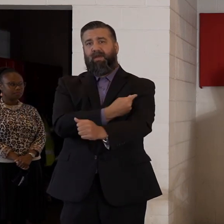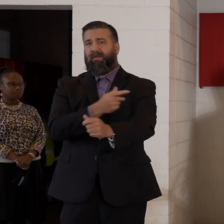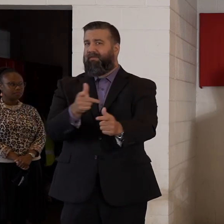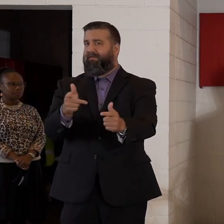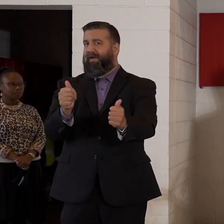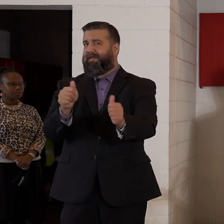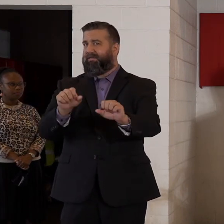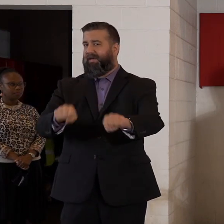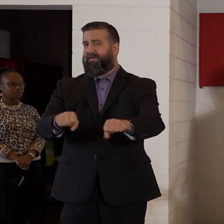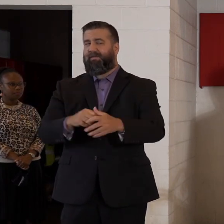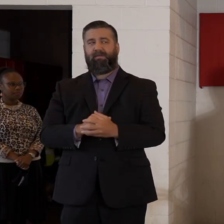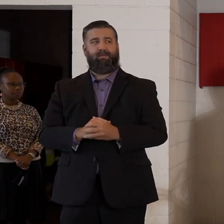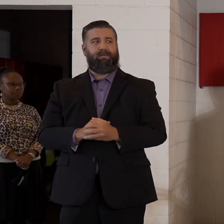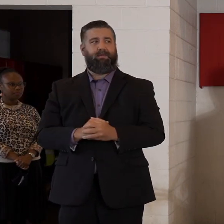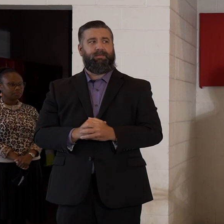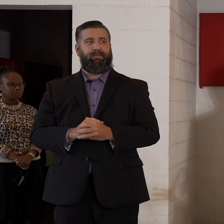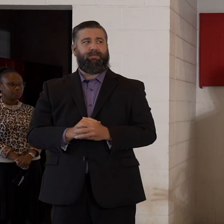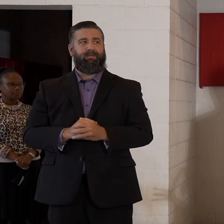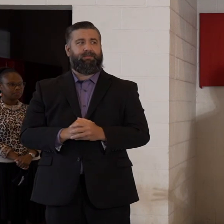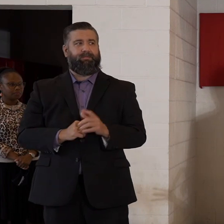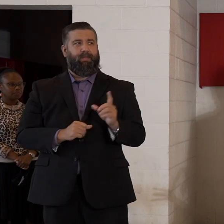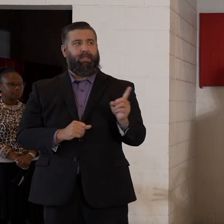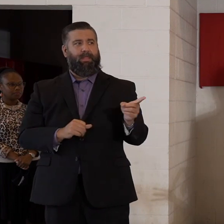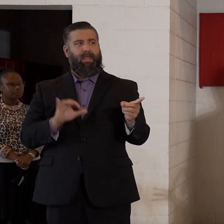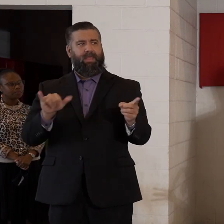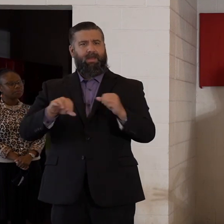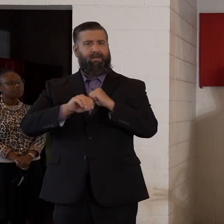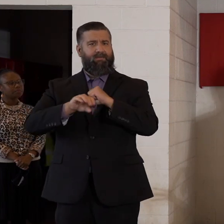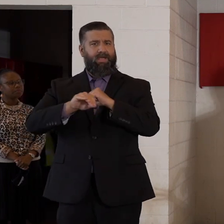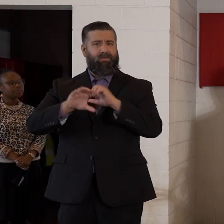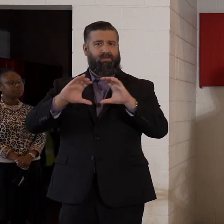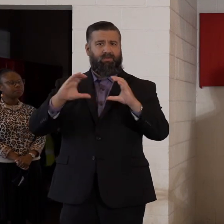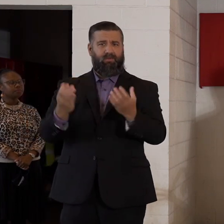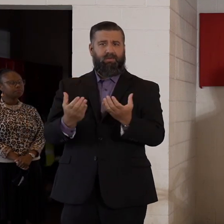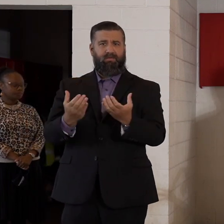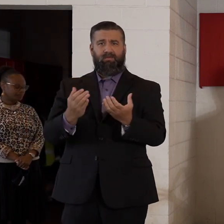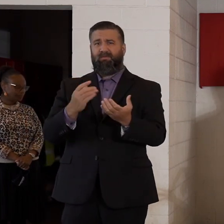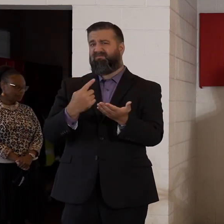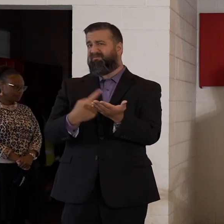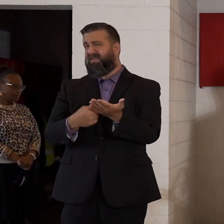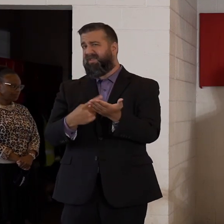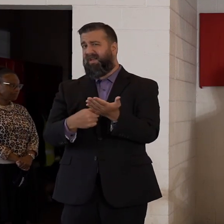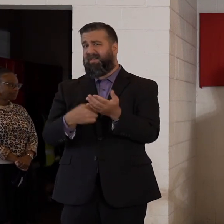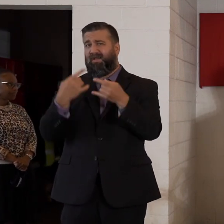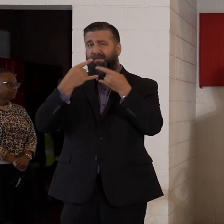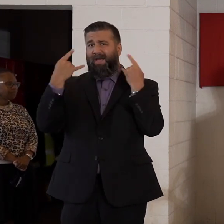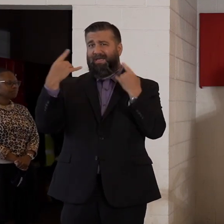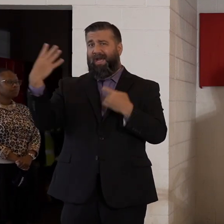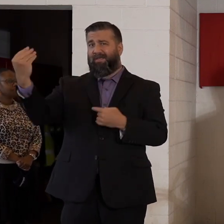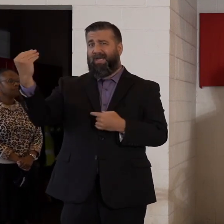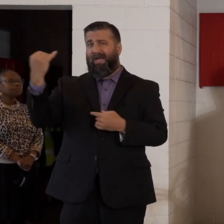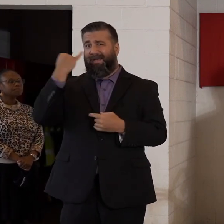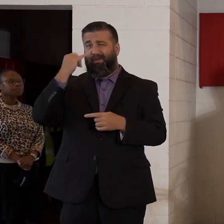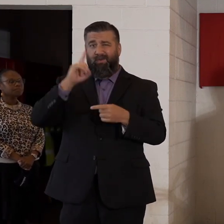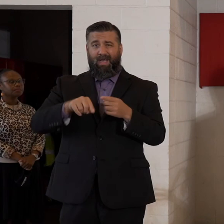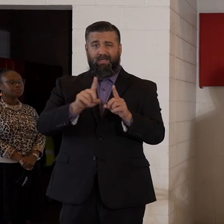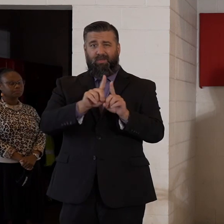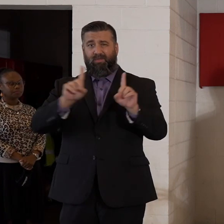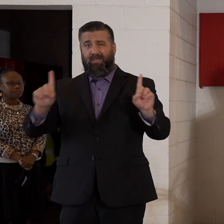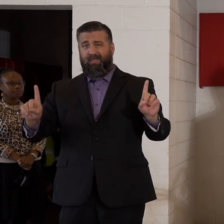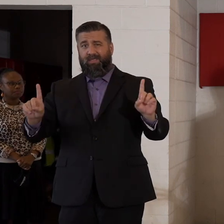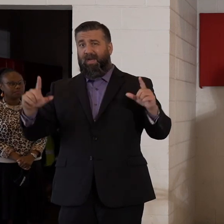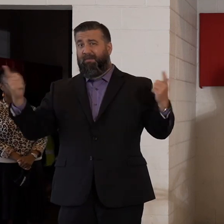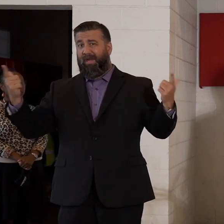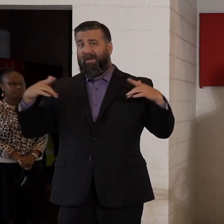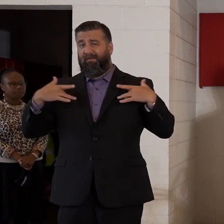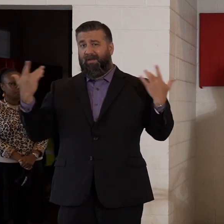quickly as possible. That advisory talked about wearing masks outside if you're not able to social distance at large events. That's right.